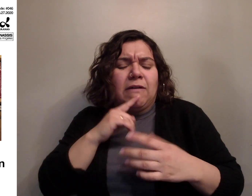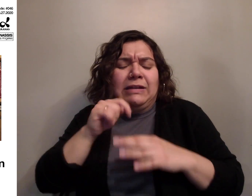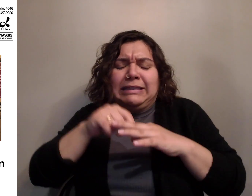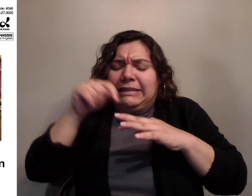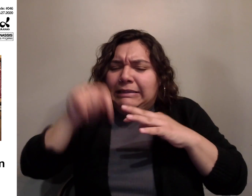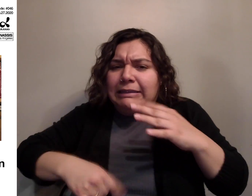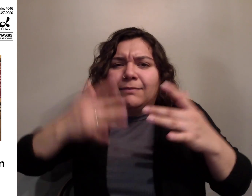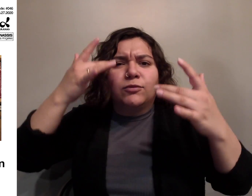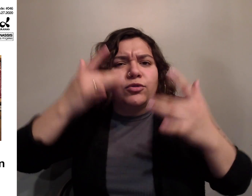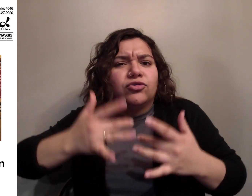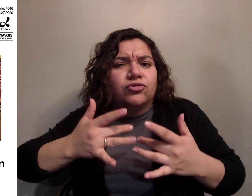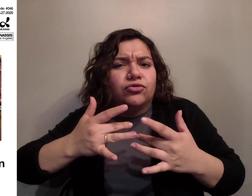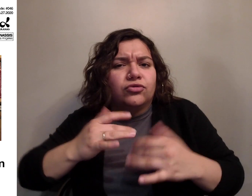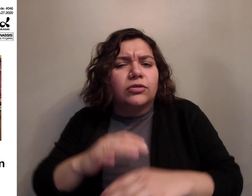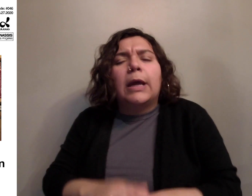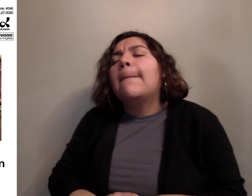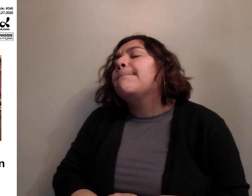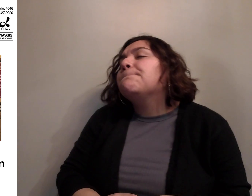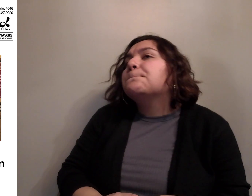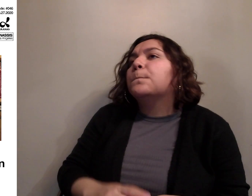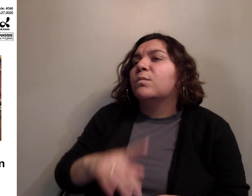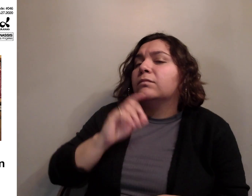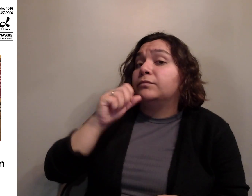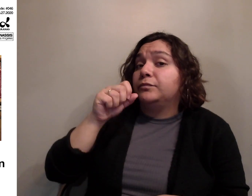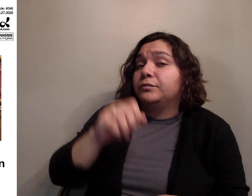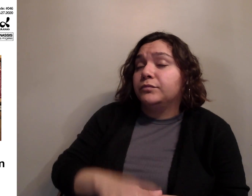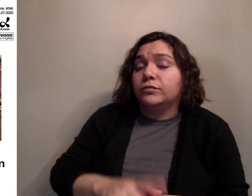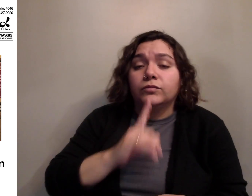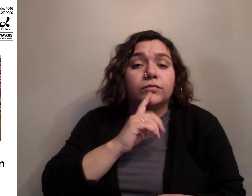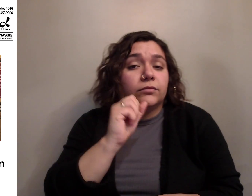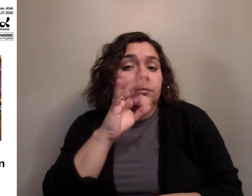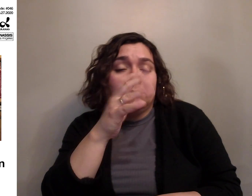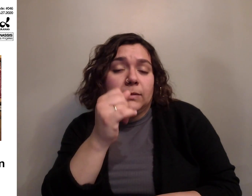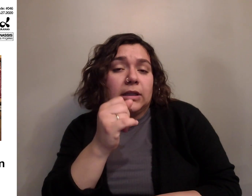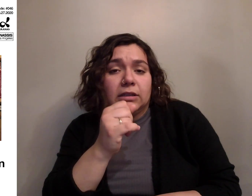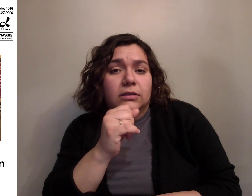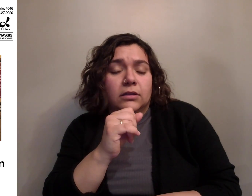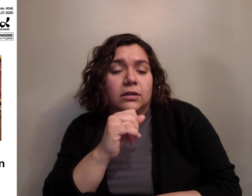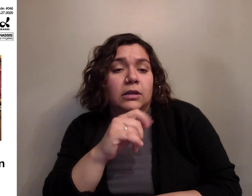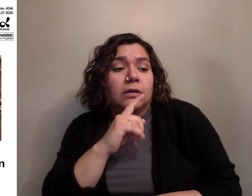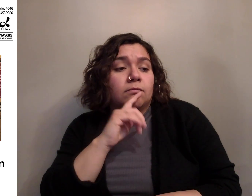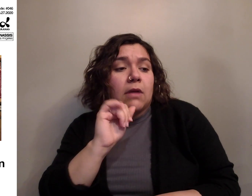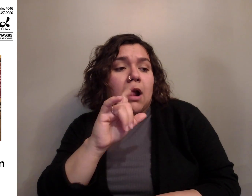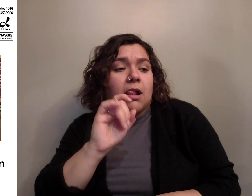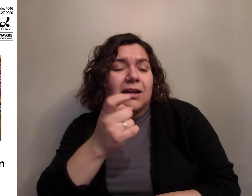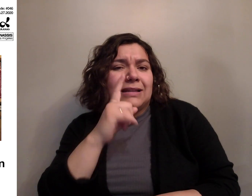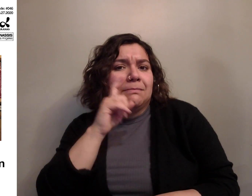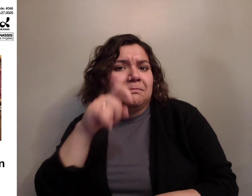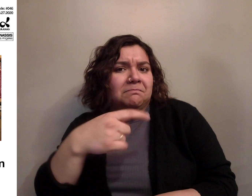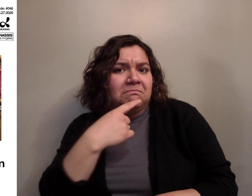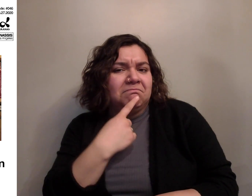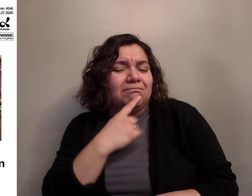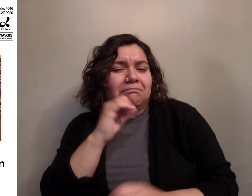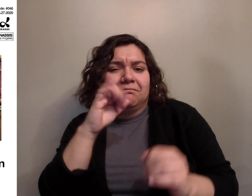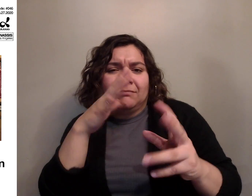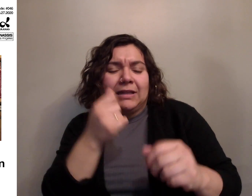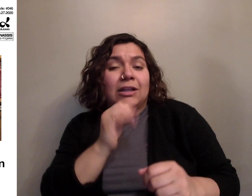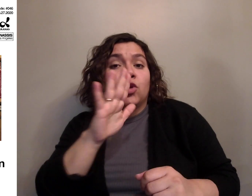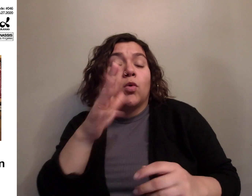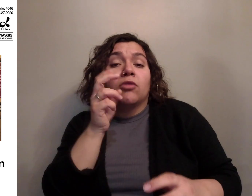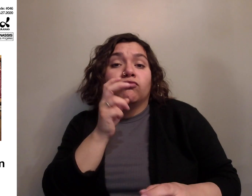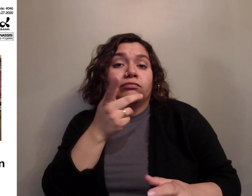of deep depression." Mm-hmm. Really tremendous, Alex, I must say.